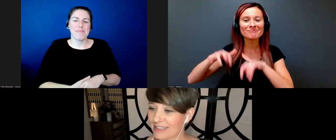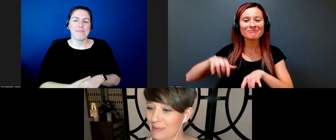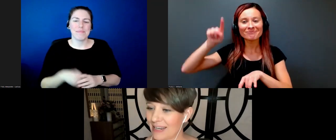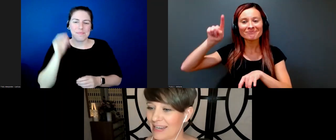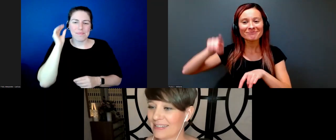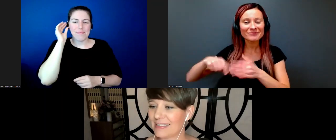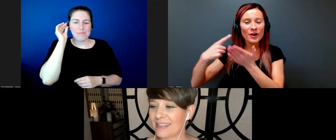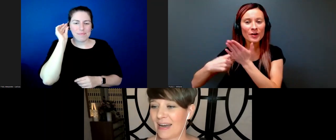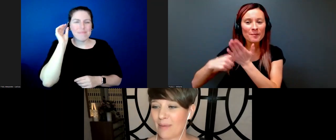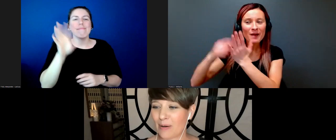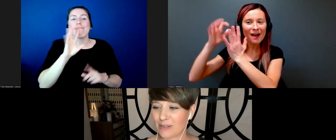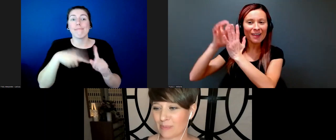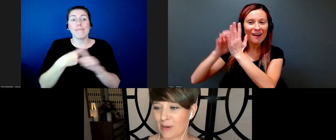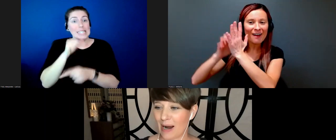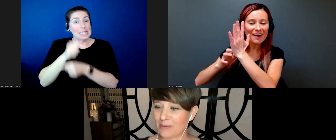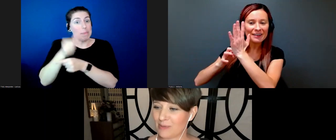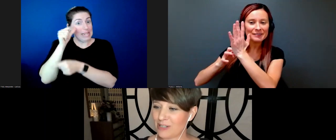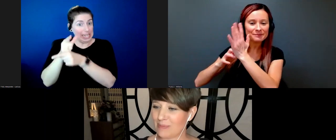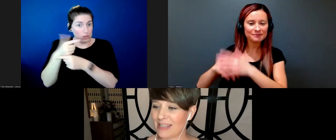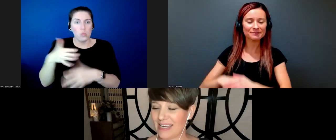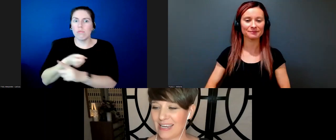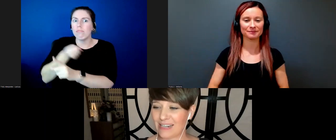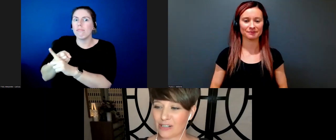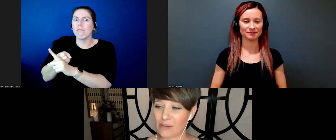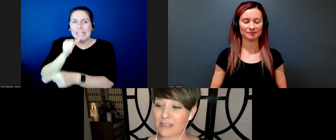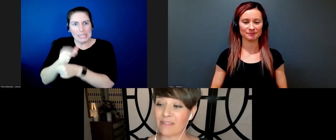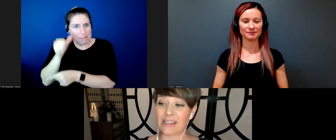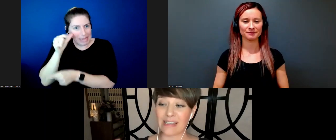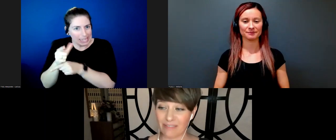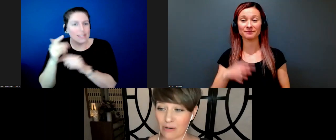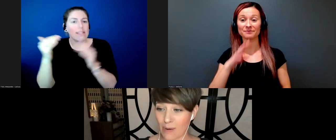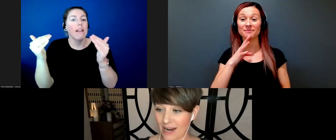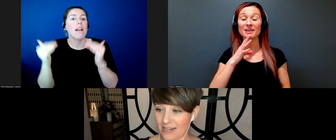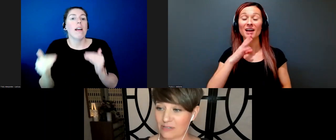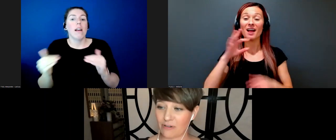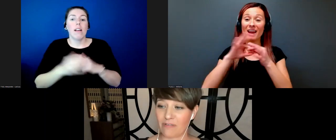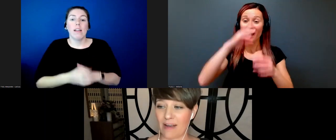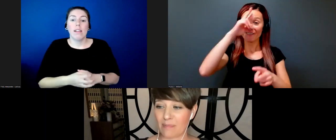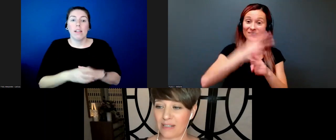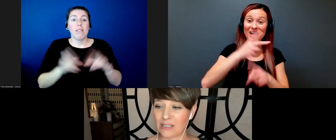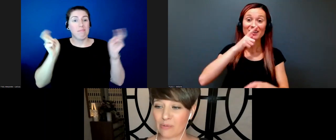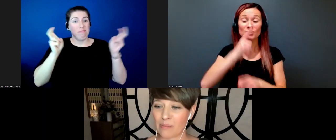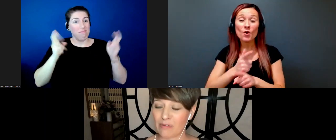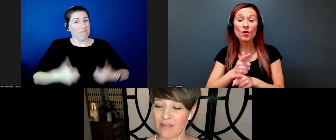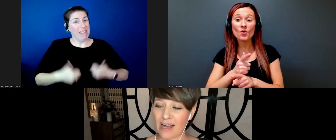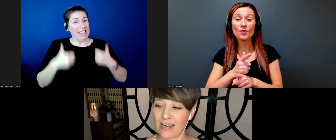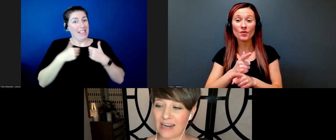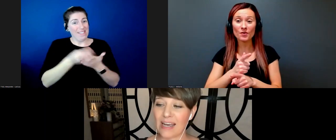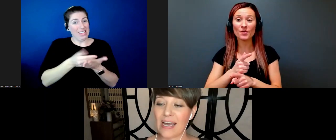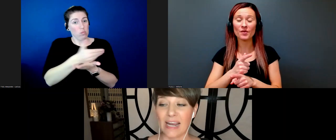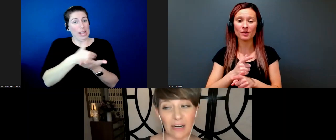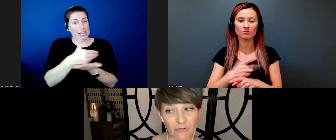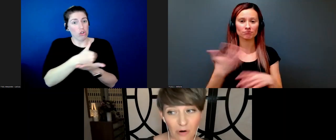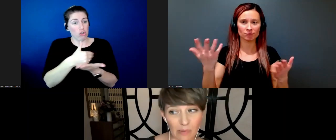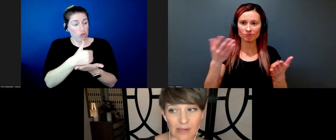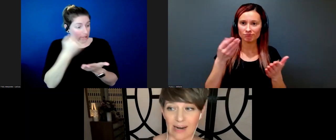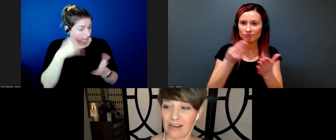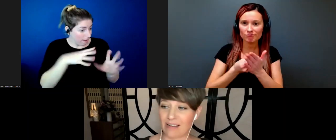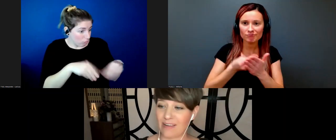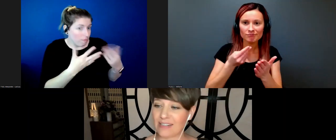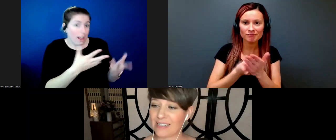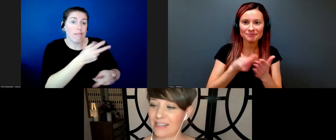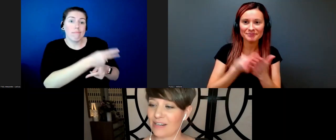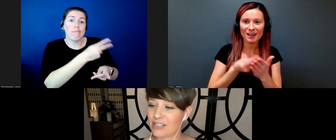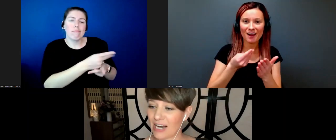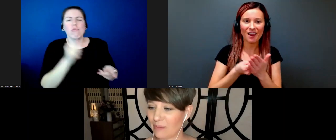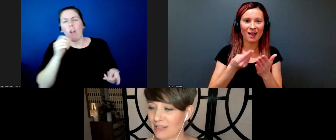on siblings. Also, perhaps we should be thinking in terms of a living wage for families who are providing informal